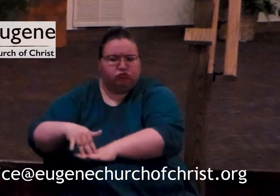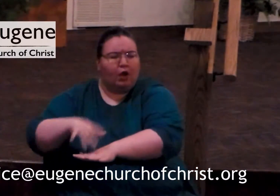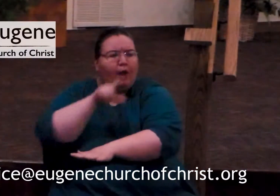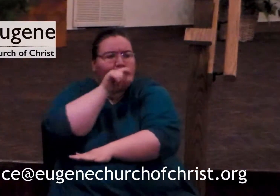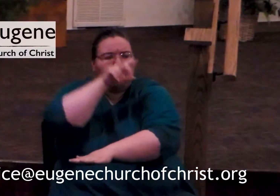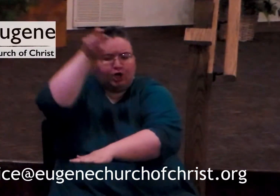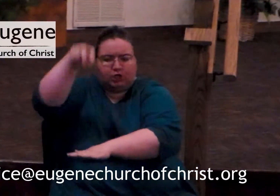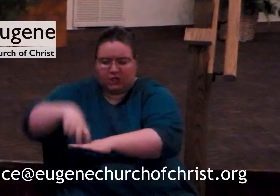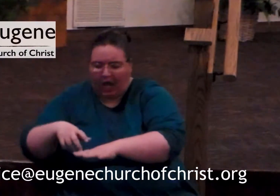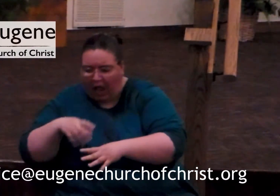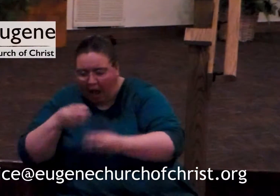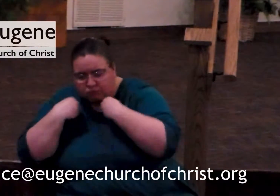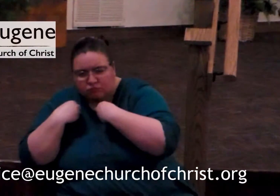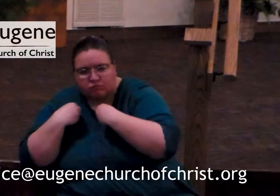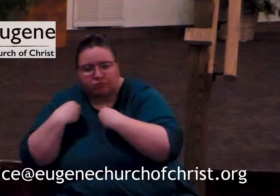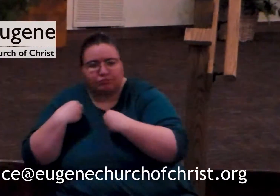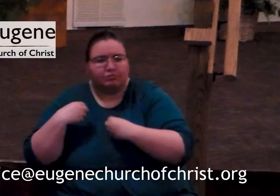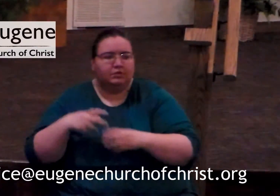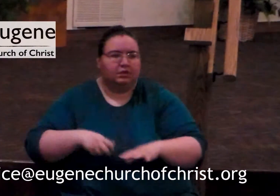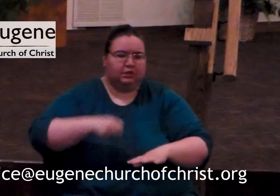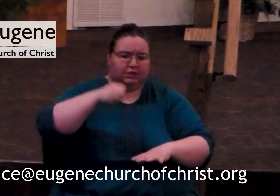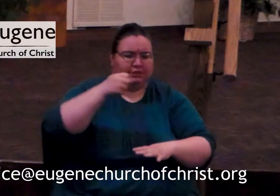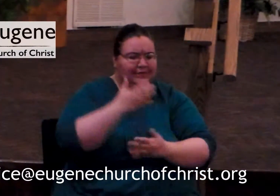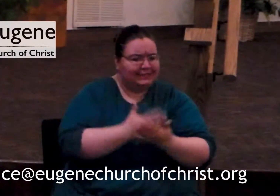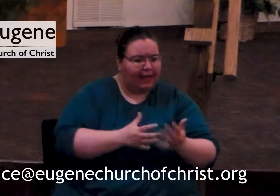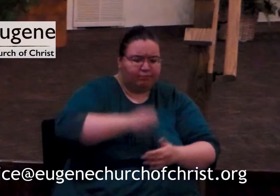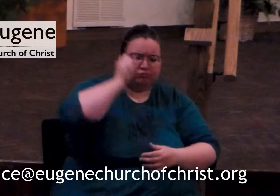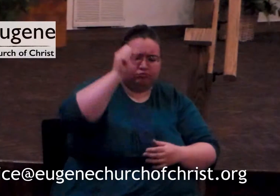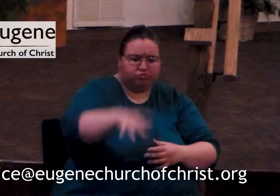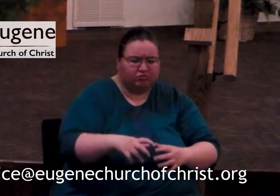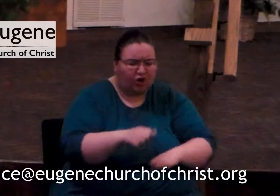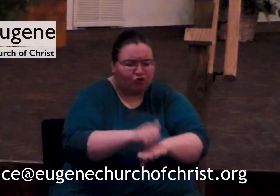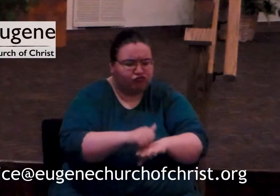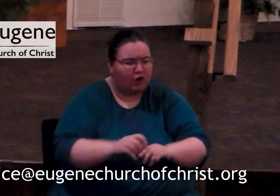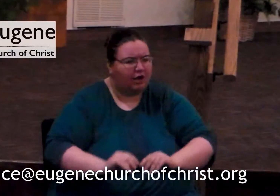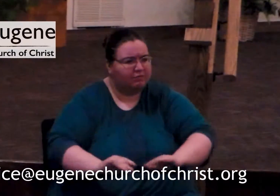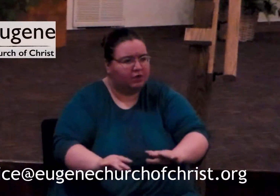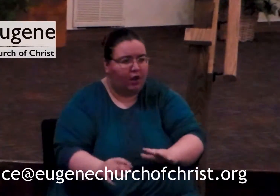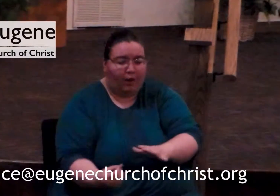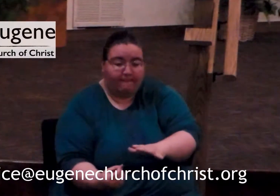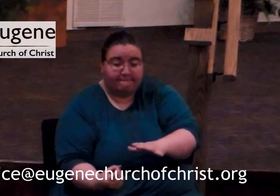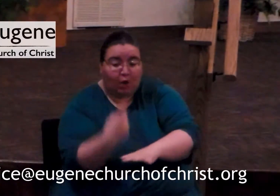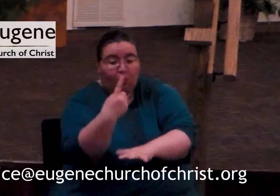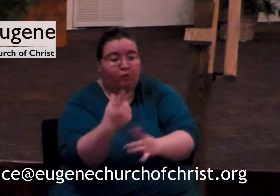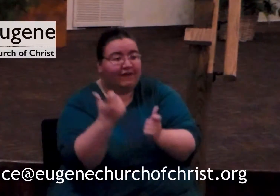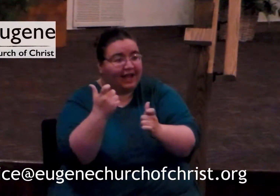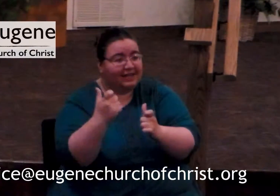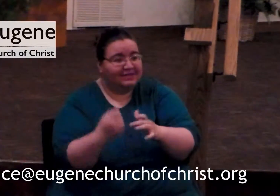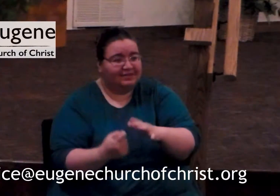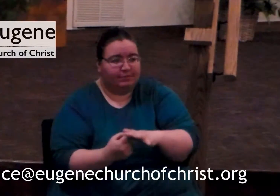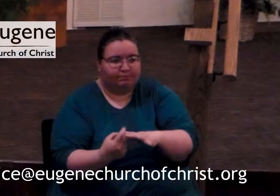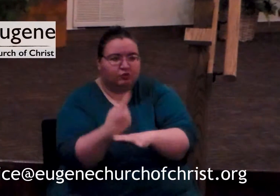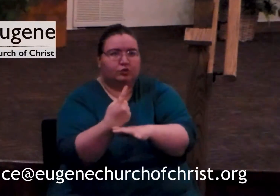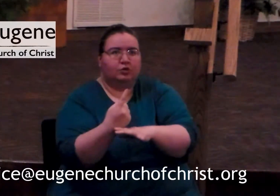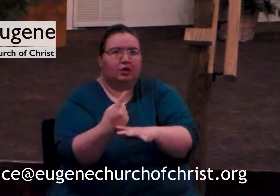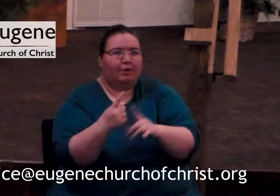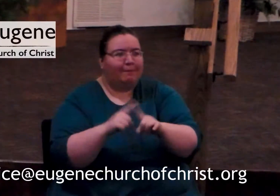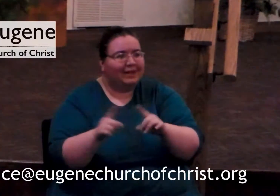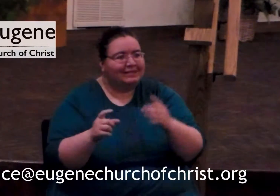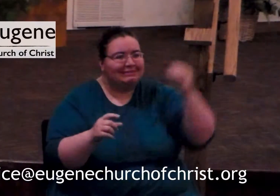not have much soil. It sprang up quickly, because the soil was shallow. But when the sun came up, the plants were scorched, and they withered because they had no